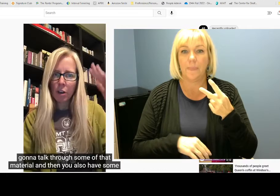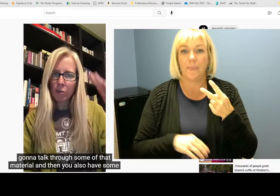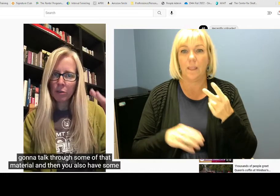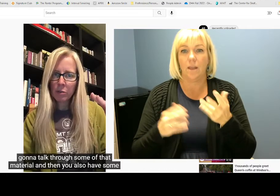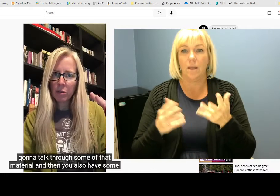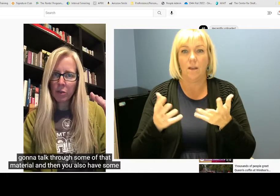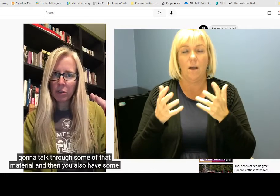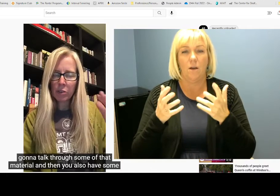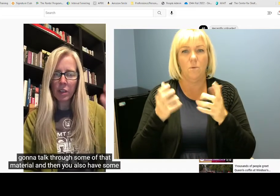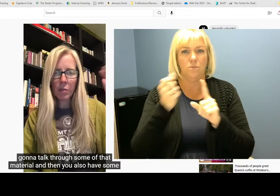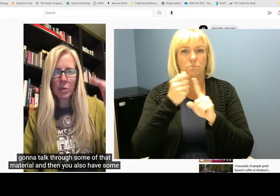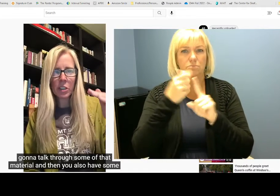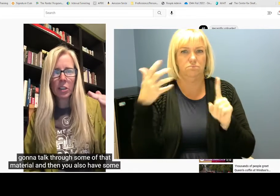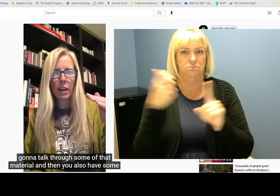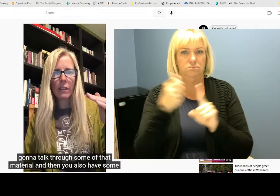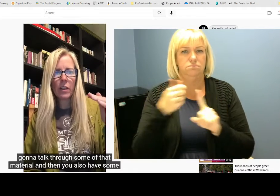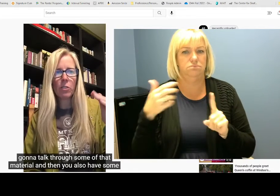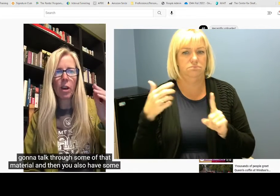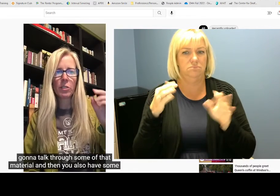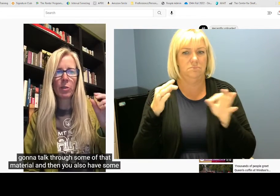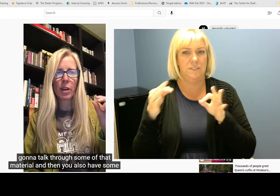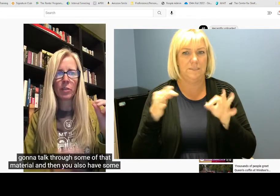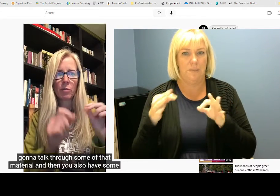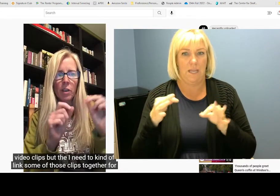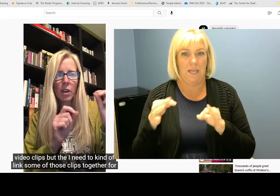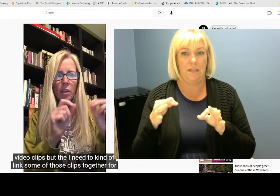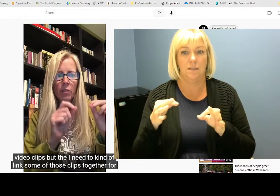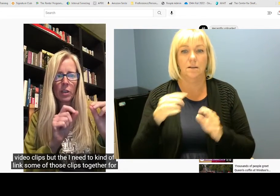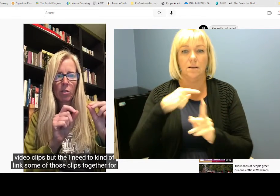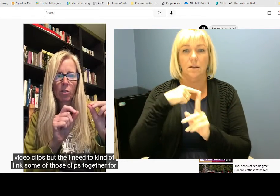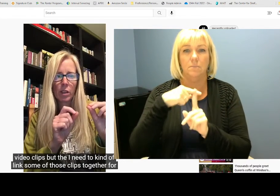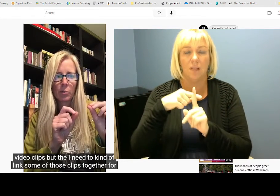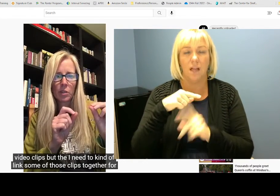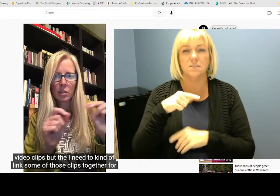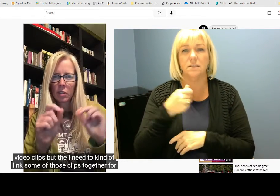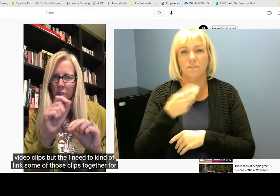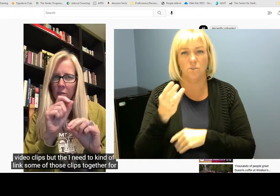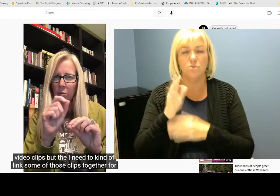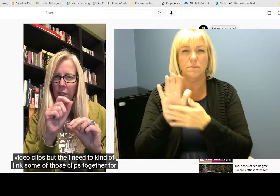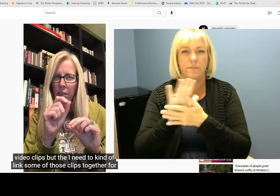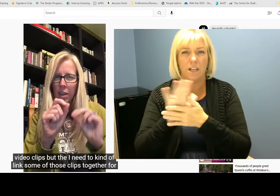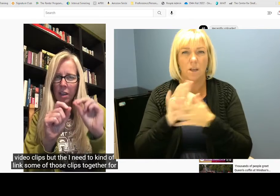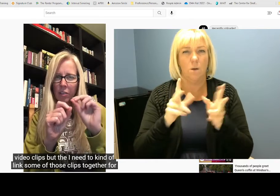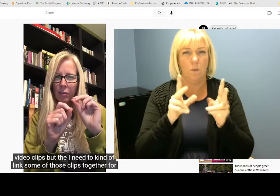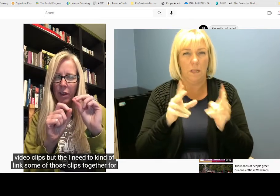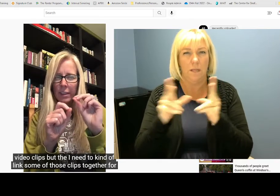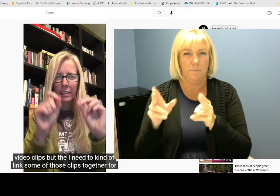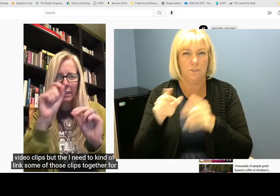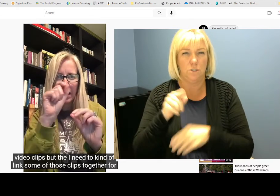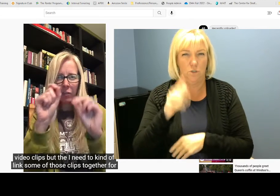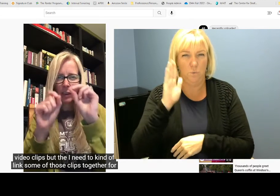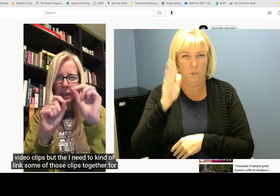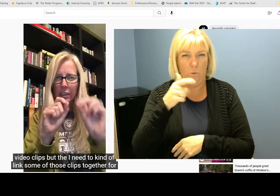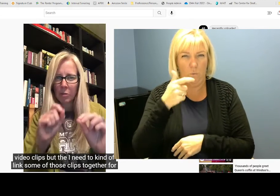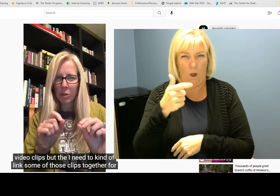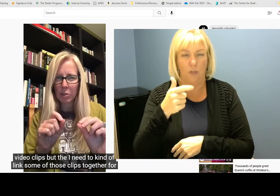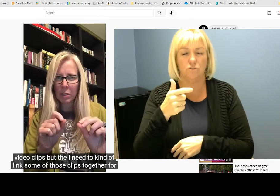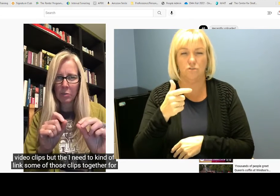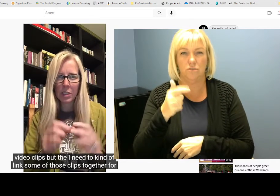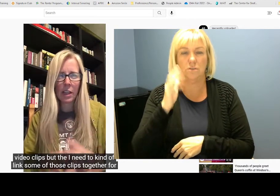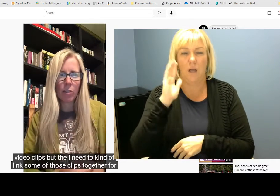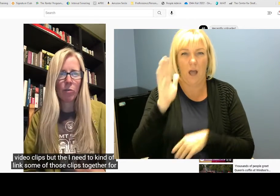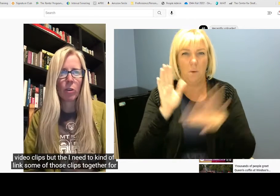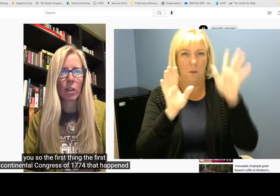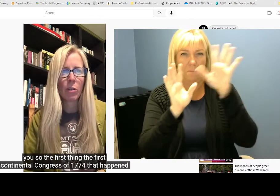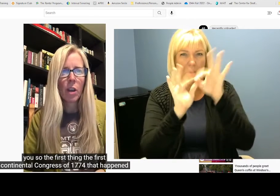going to talk through some of that material, and then you also have some video clips, but I need to kind of link some of those